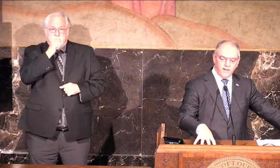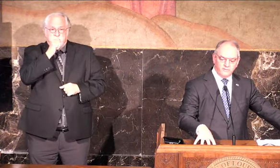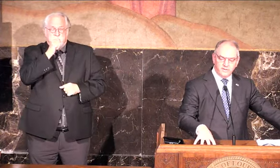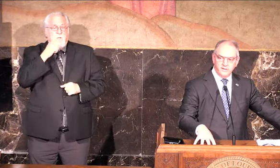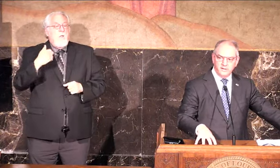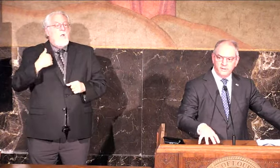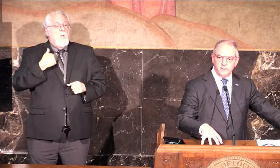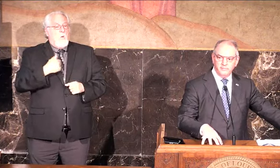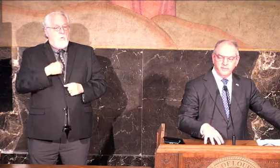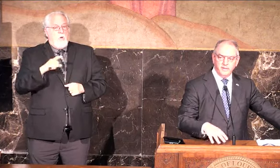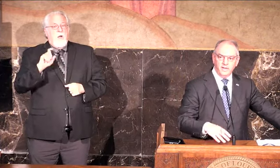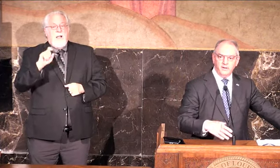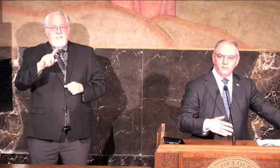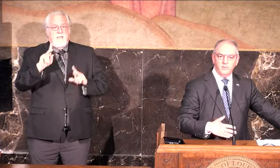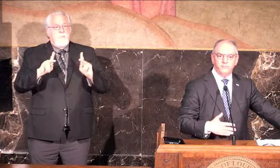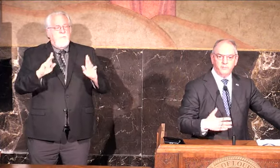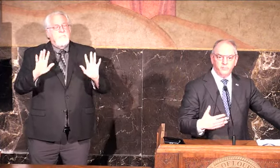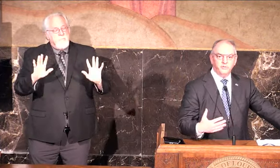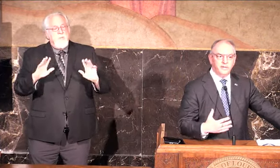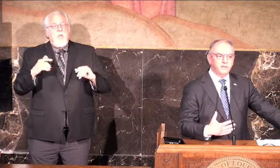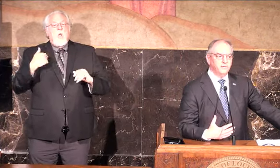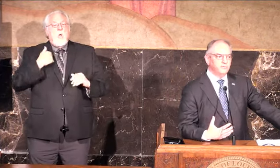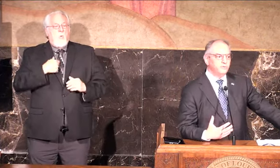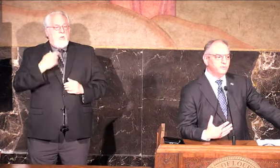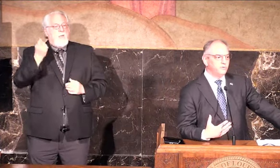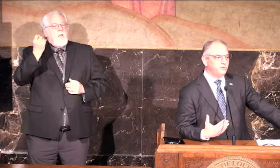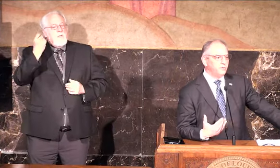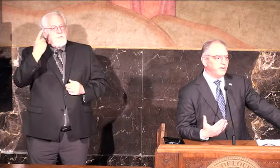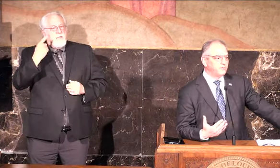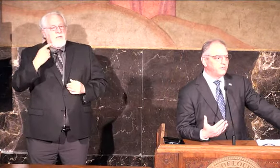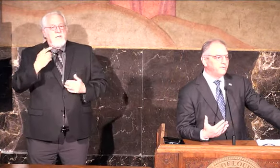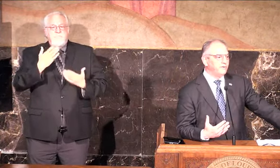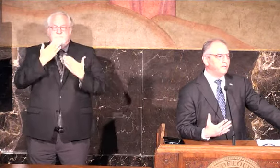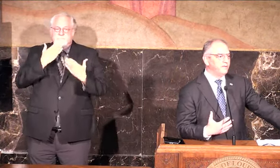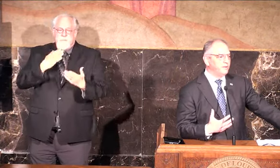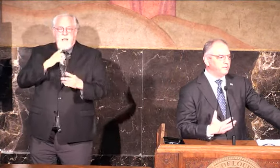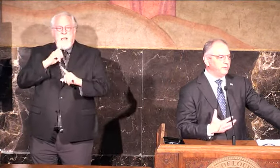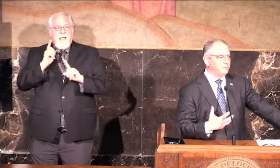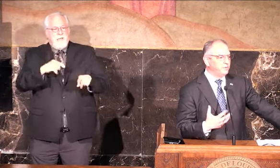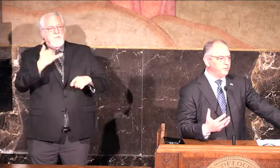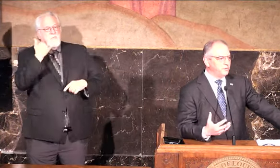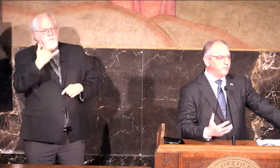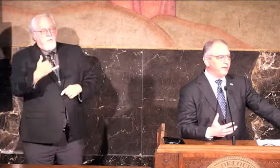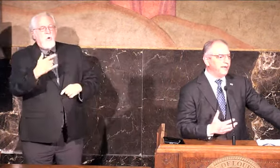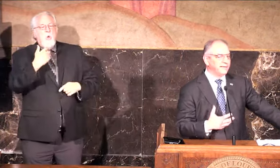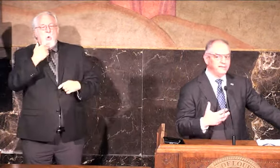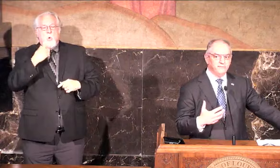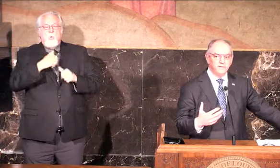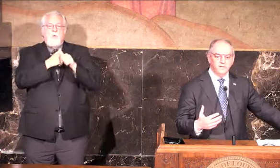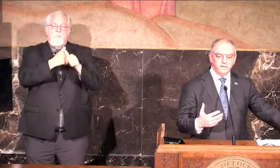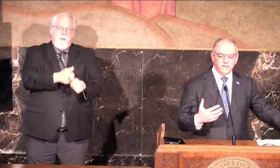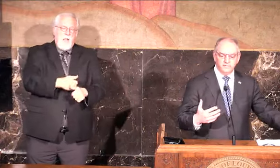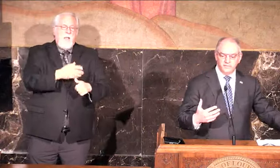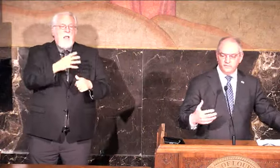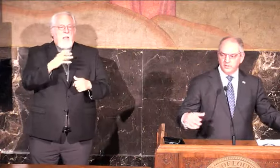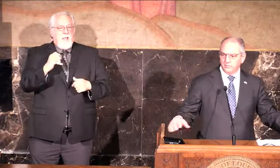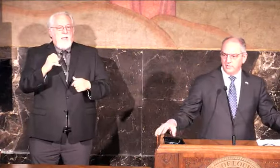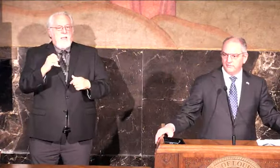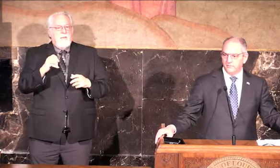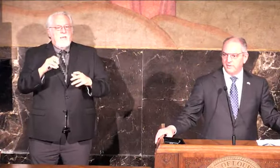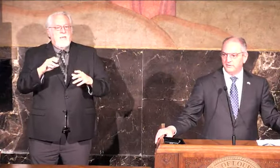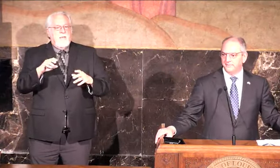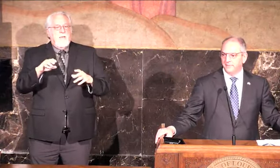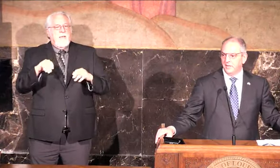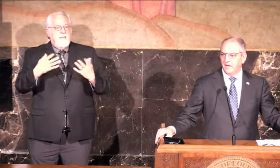we are asking people, and look, we appreciate those who do answer the phone and those people who do comply and give the